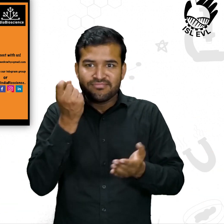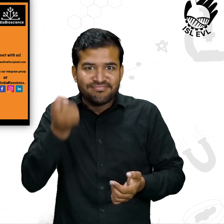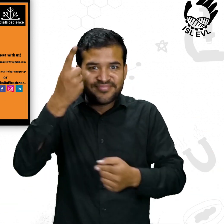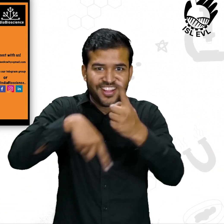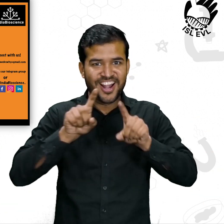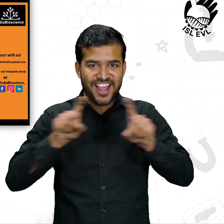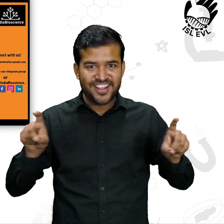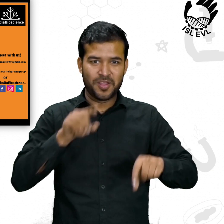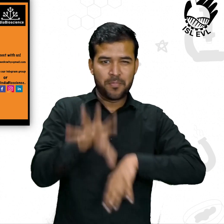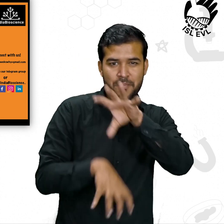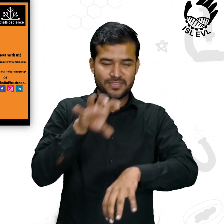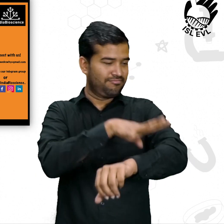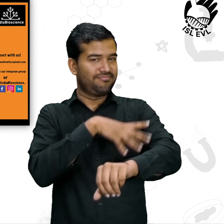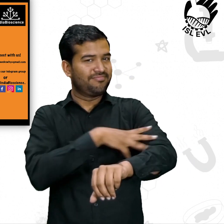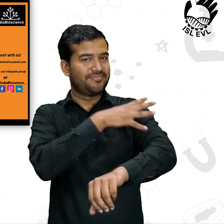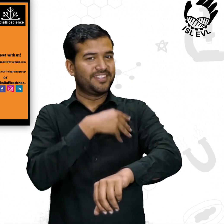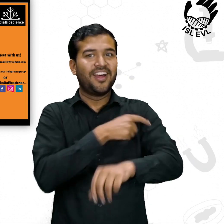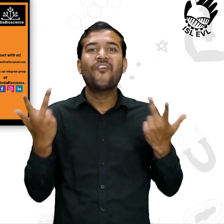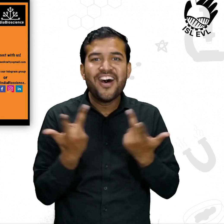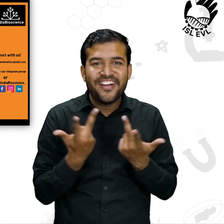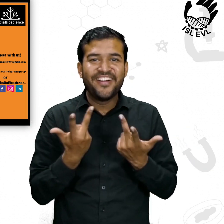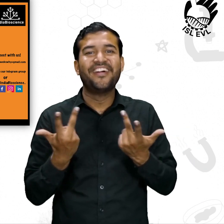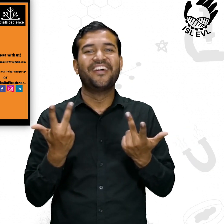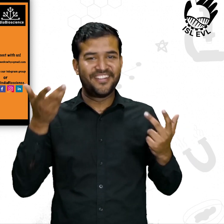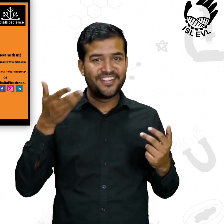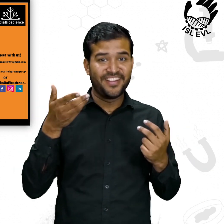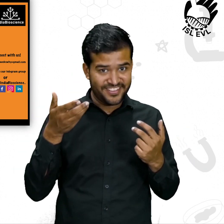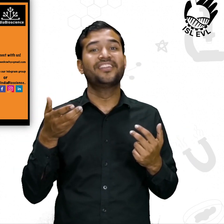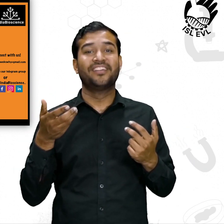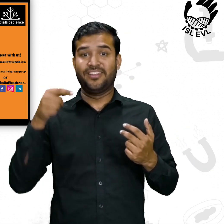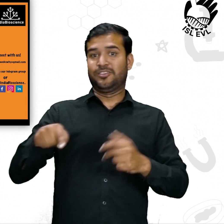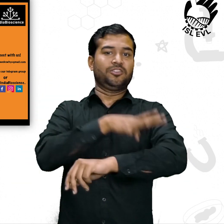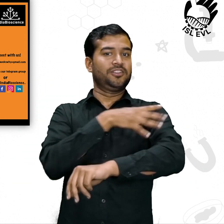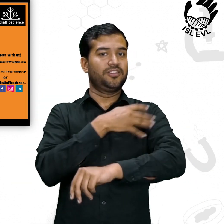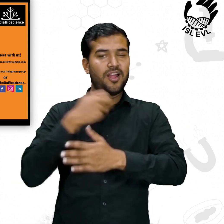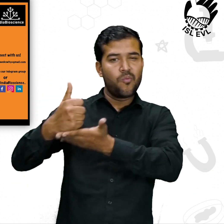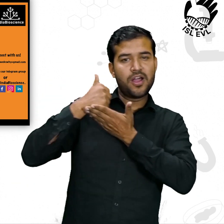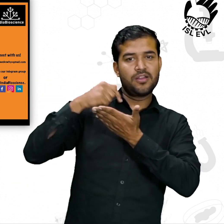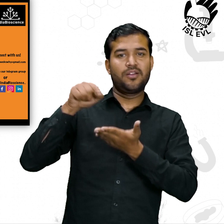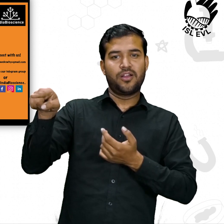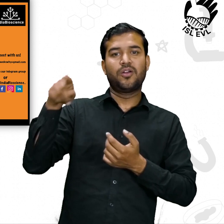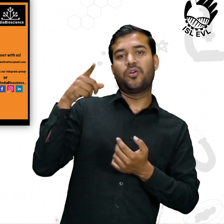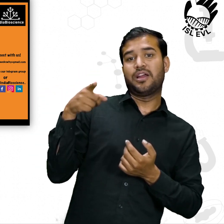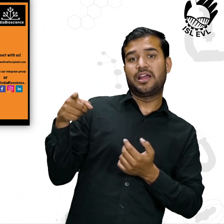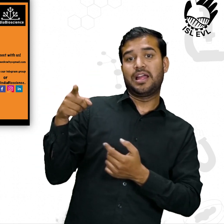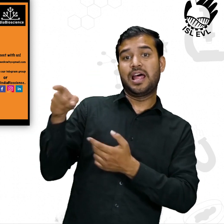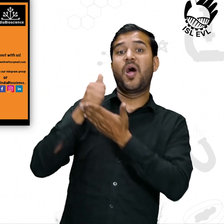So, do you now understand why tigers have stripes? Yes. So the stripes help tigers to